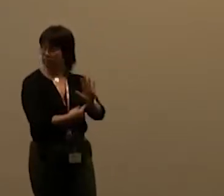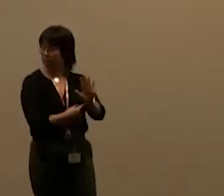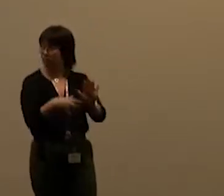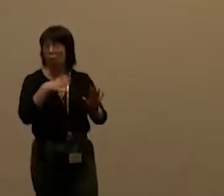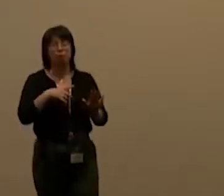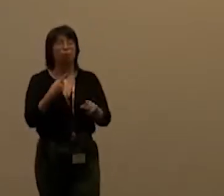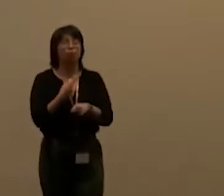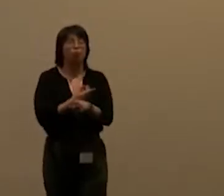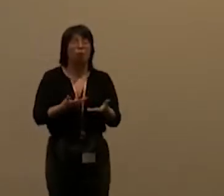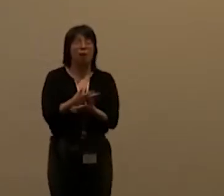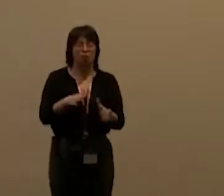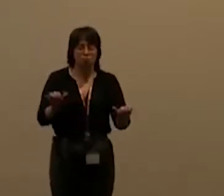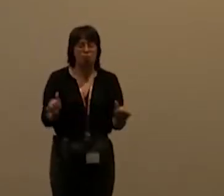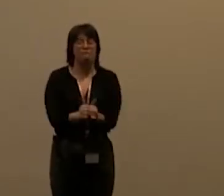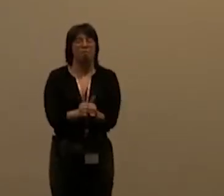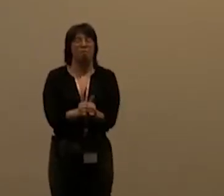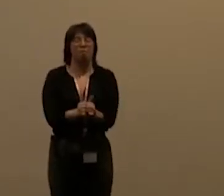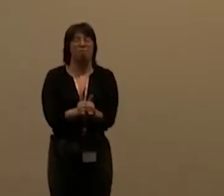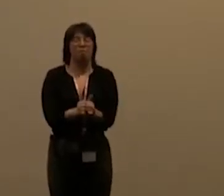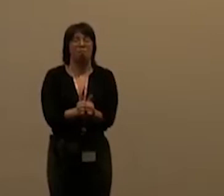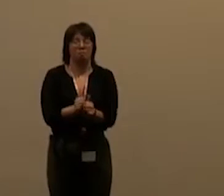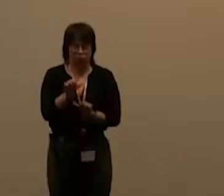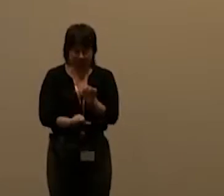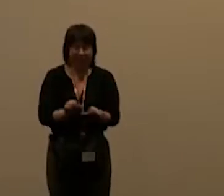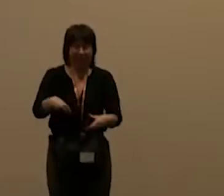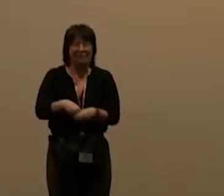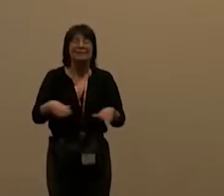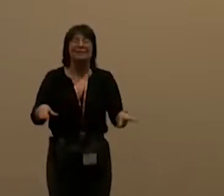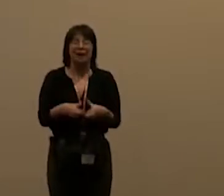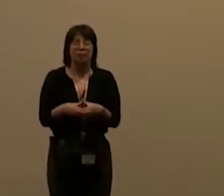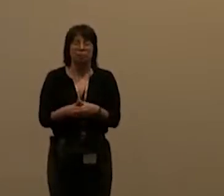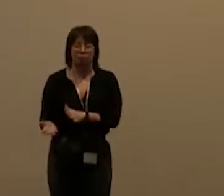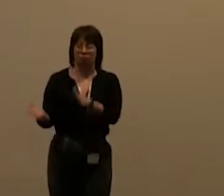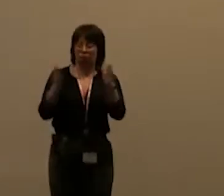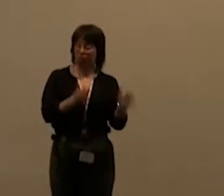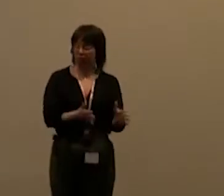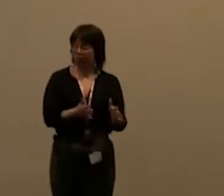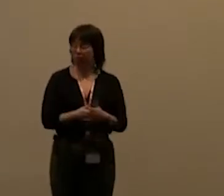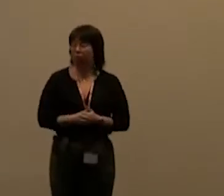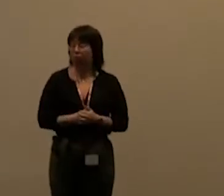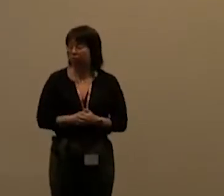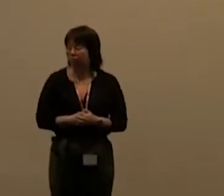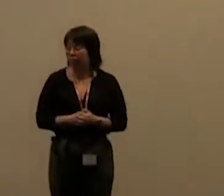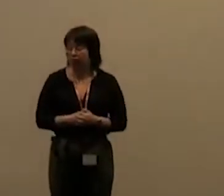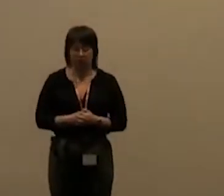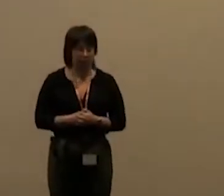talk about the approvals application that's baked into Teams. So let's switch over to my desktop now.